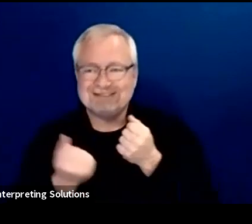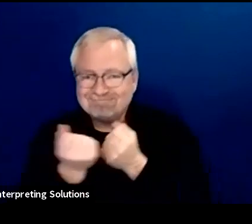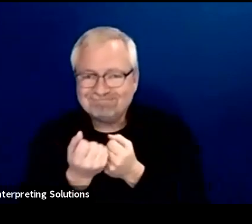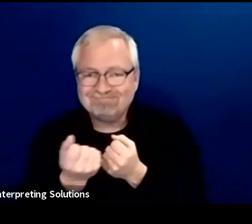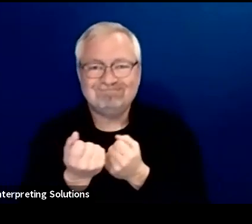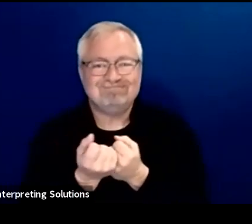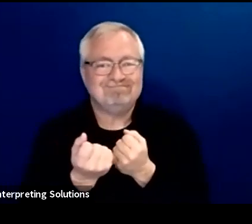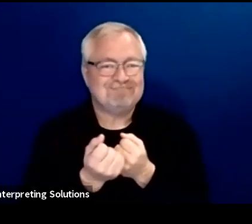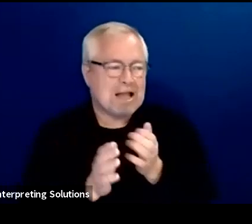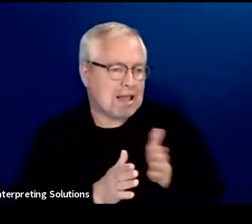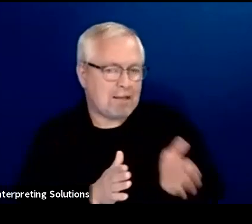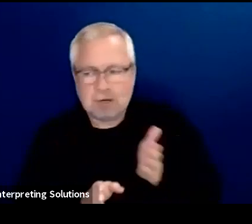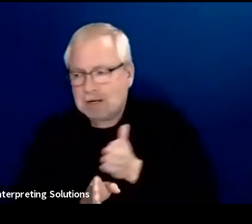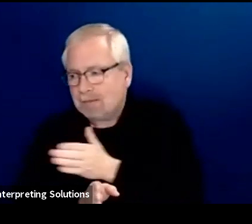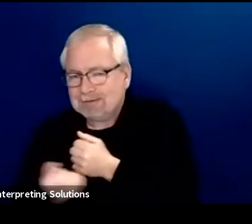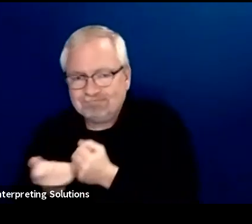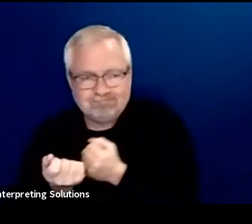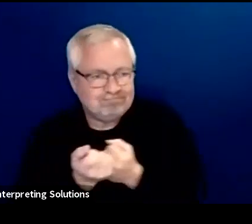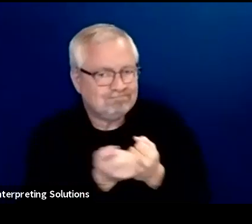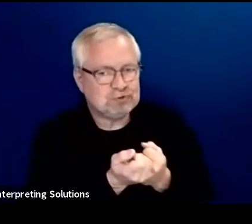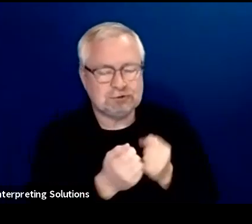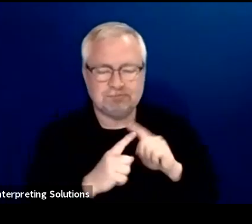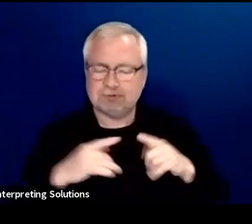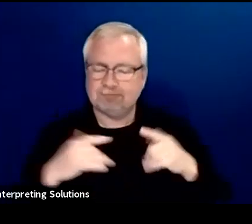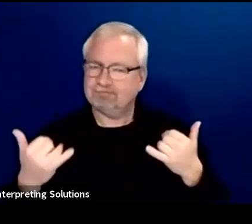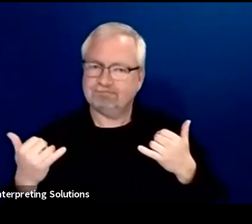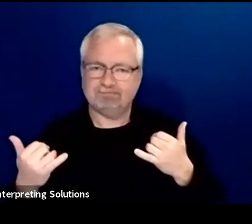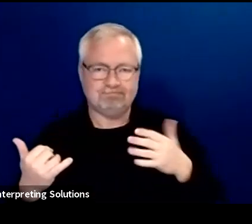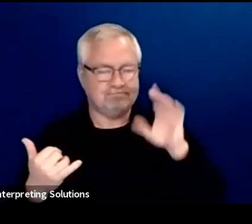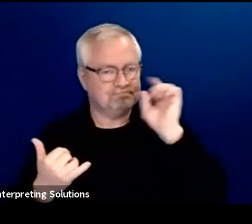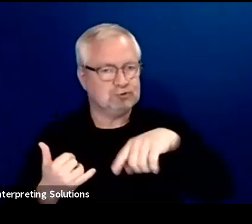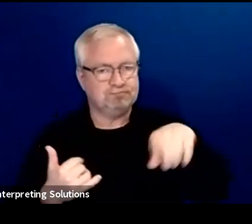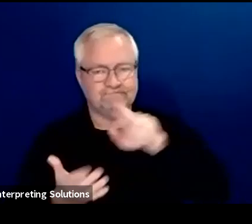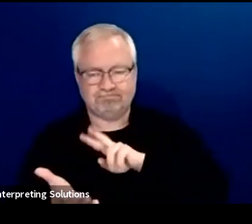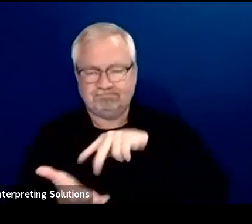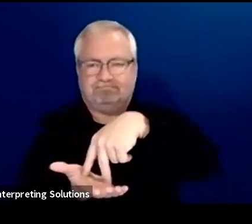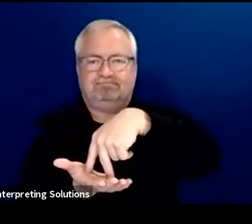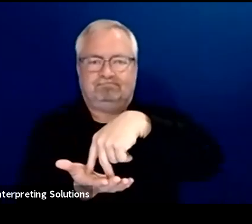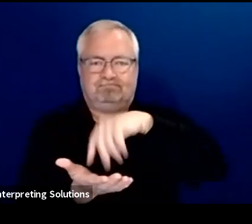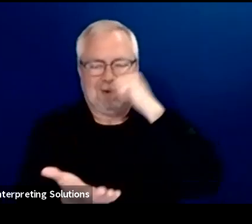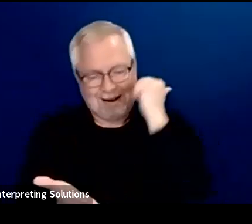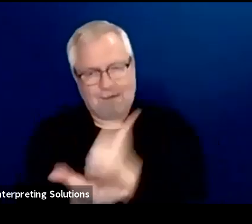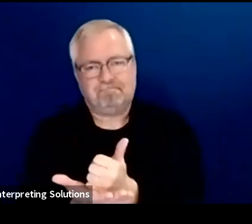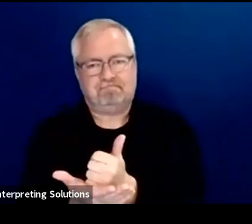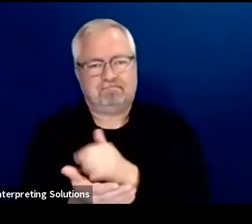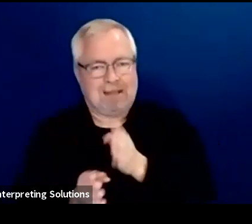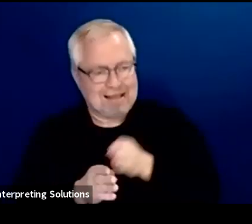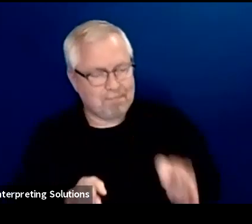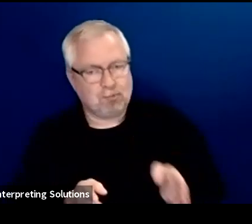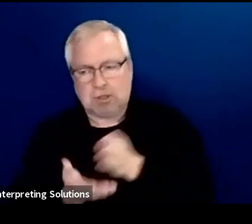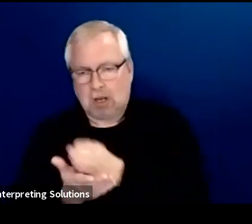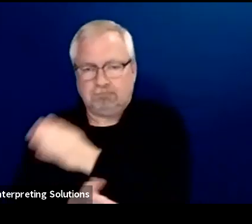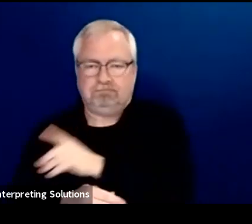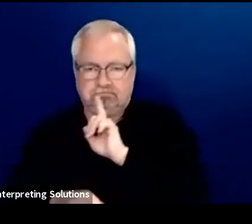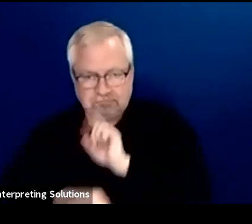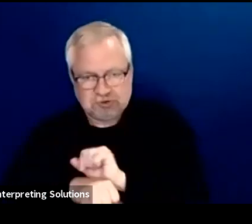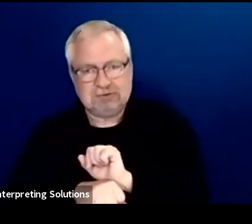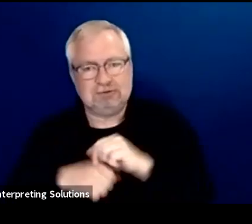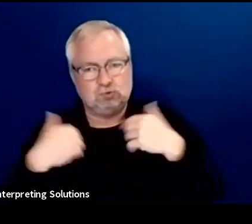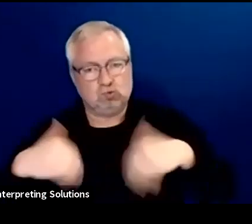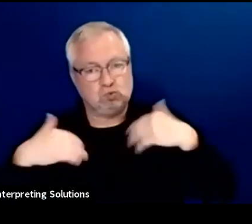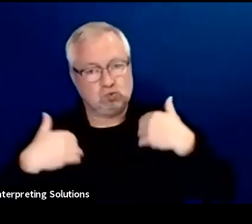is a time for us to stand up and help our neighbors. We've got a very vibrant Asian community in Minnesota, one